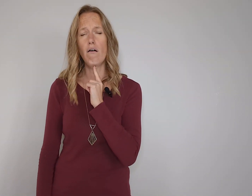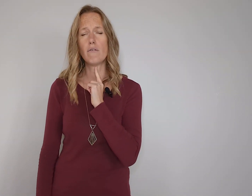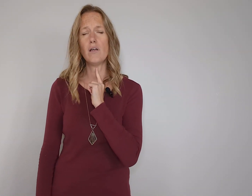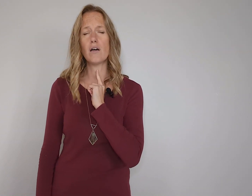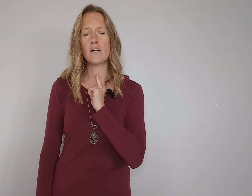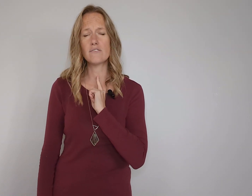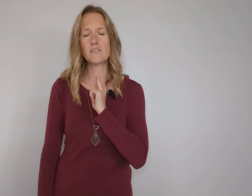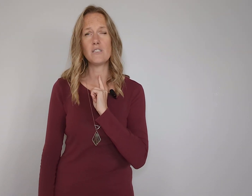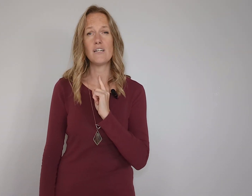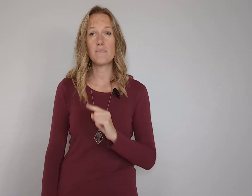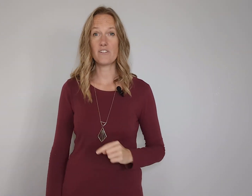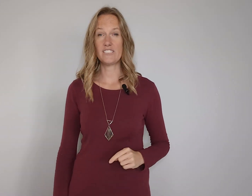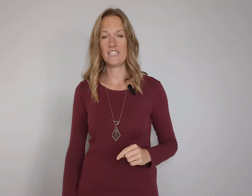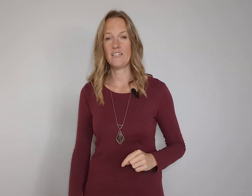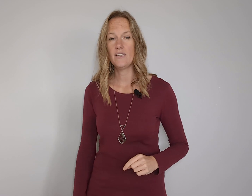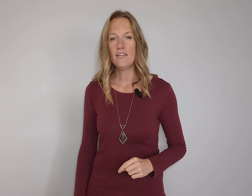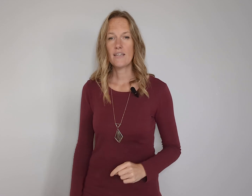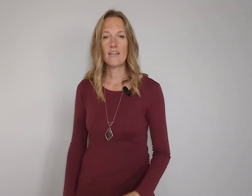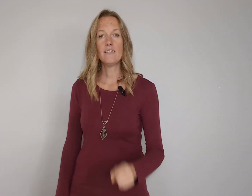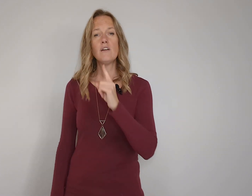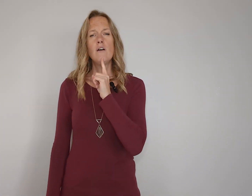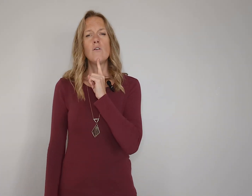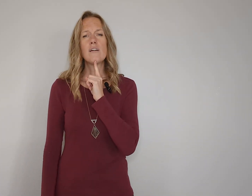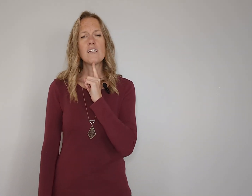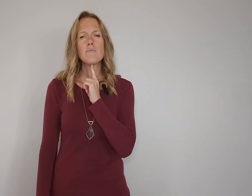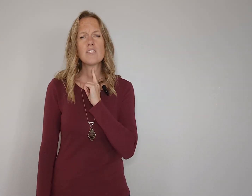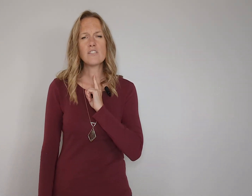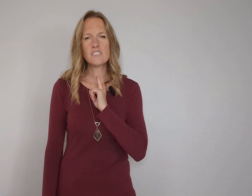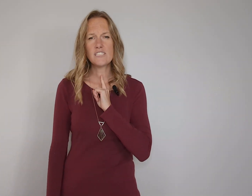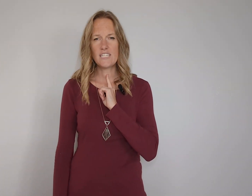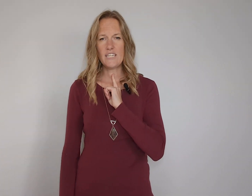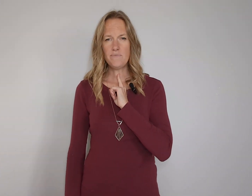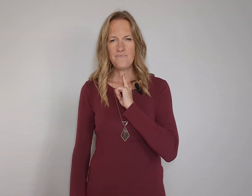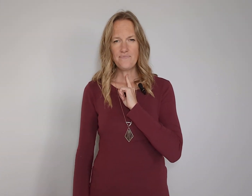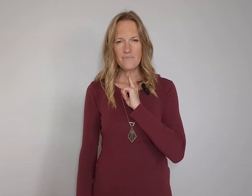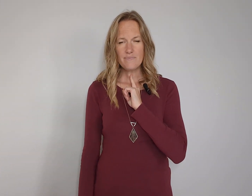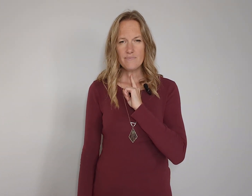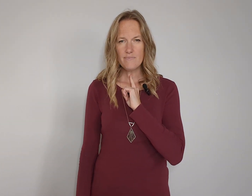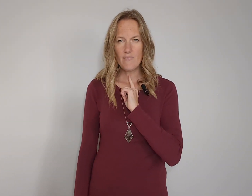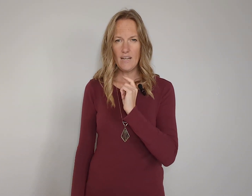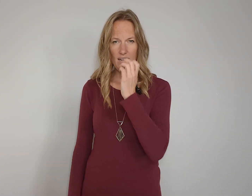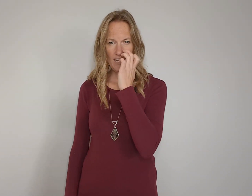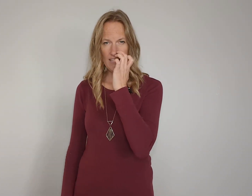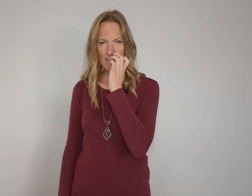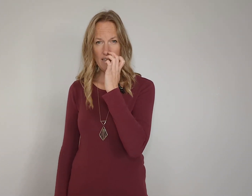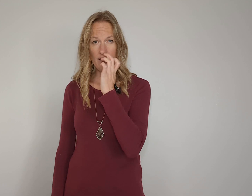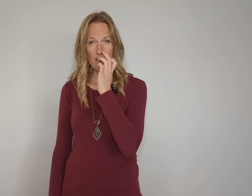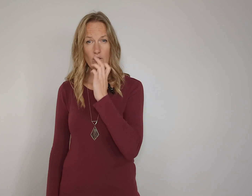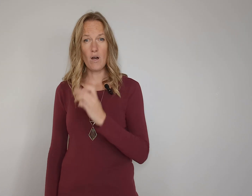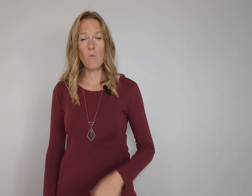I'm not comfortable. I am thirsty. Okay? When I'm thirsty, and then though I